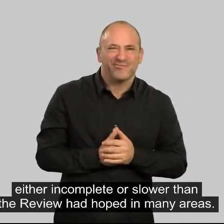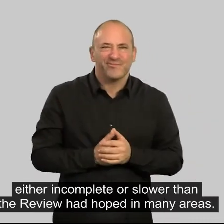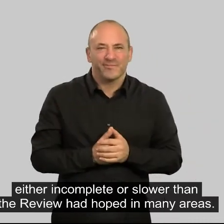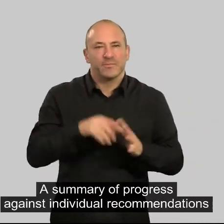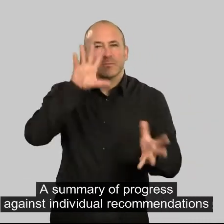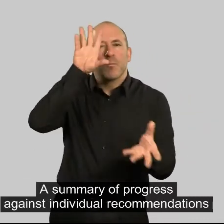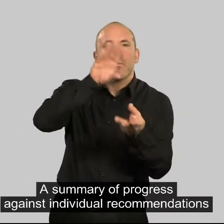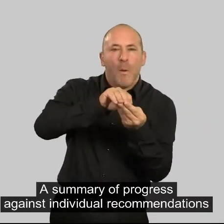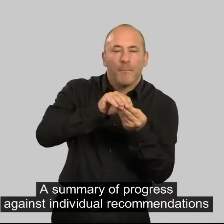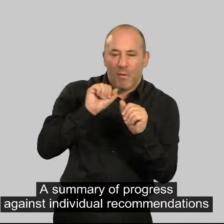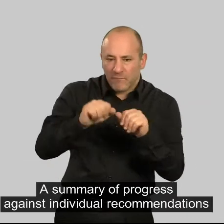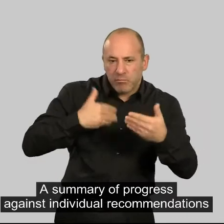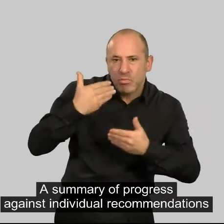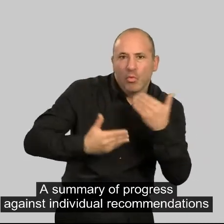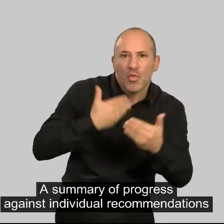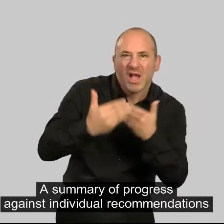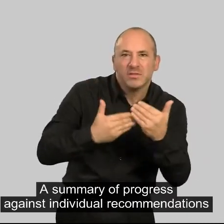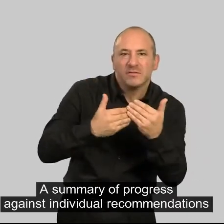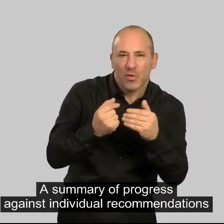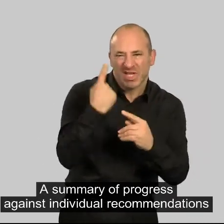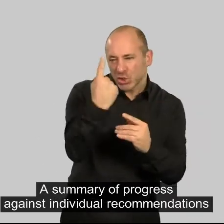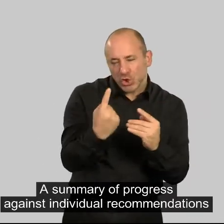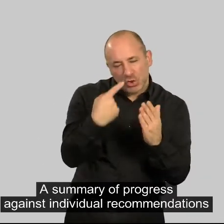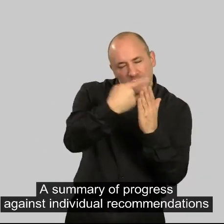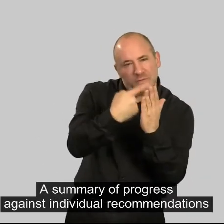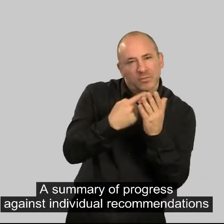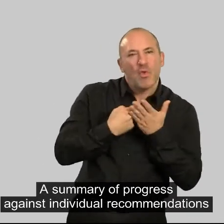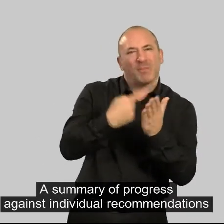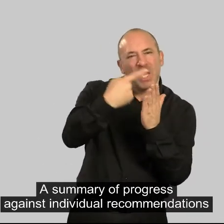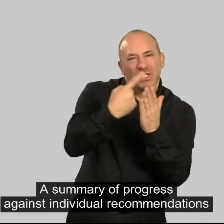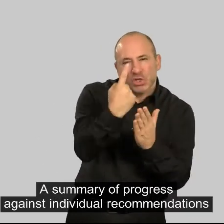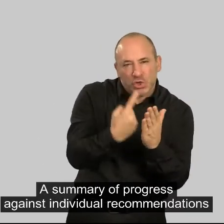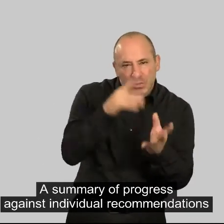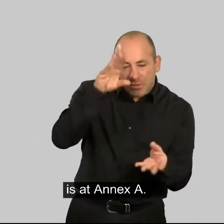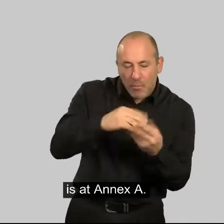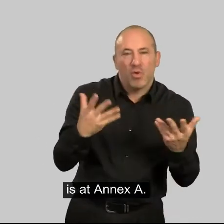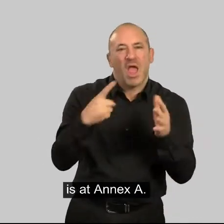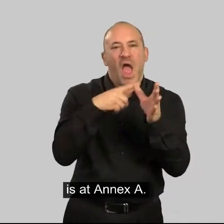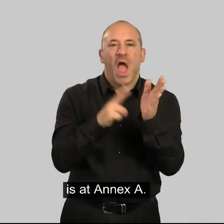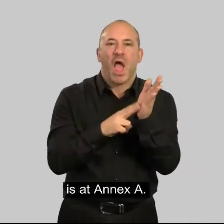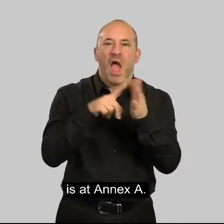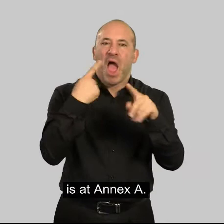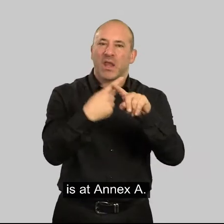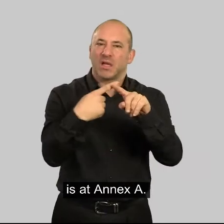A summary of progress against individual recommendations is at Annex A.